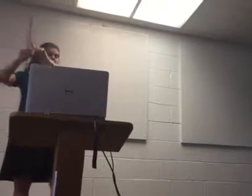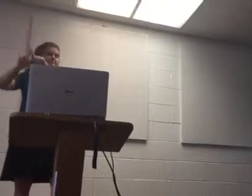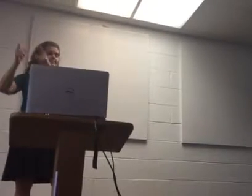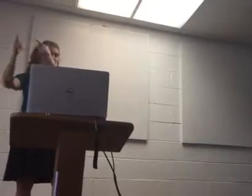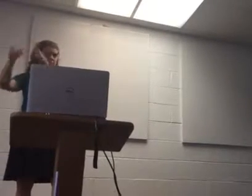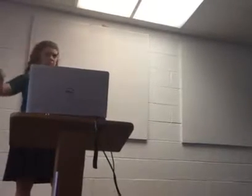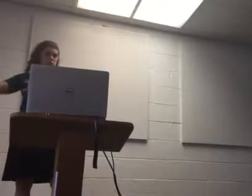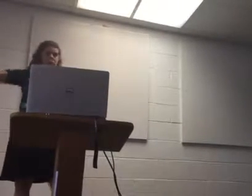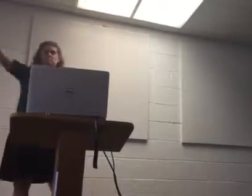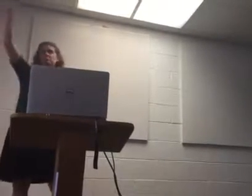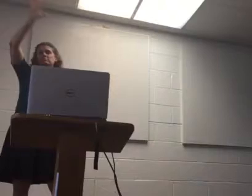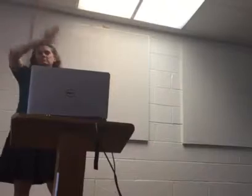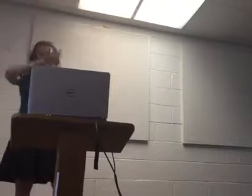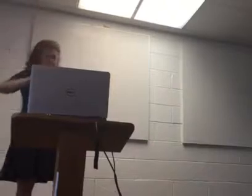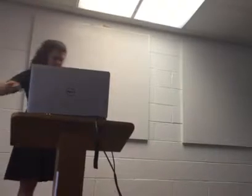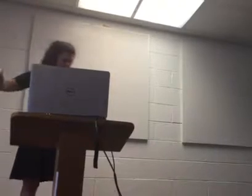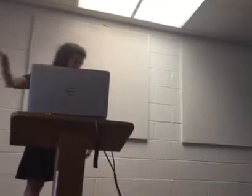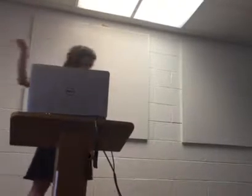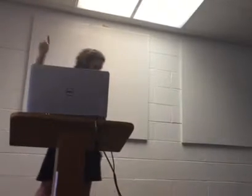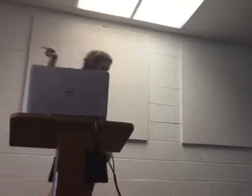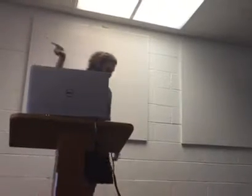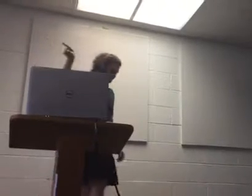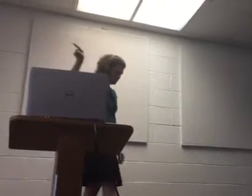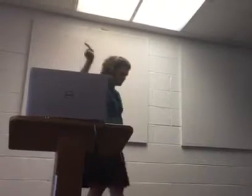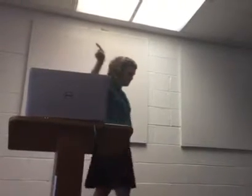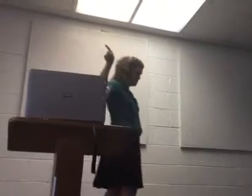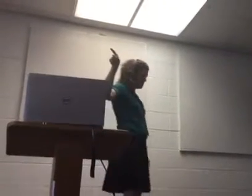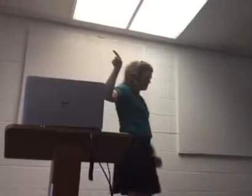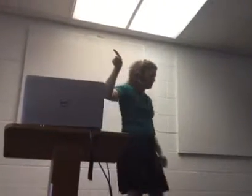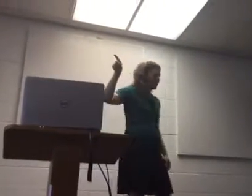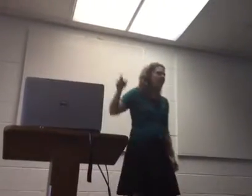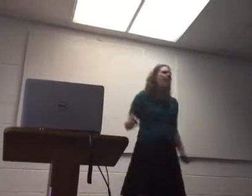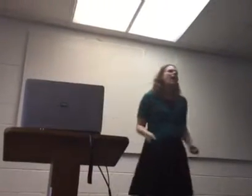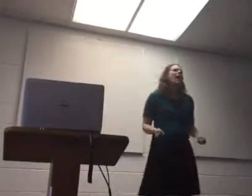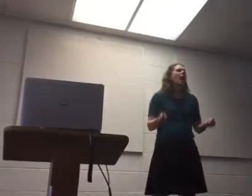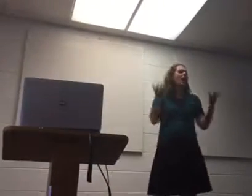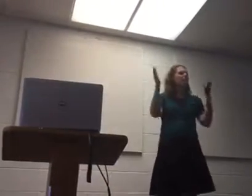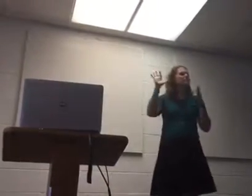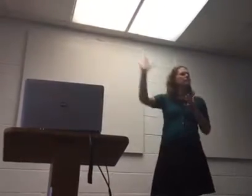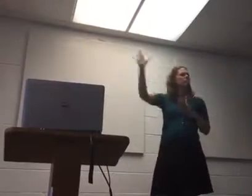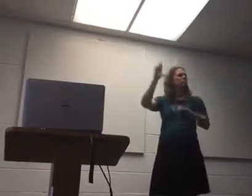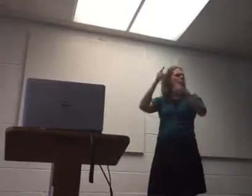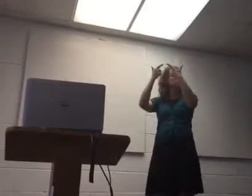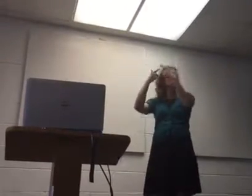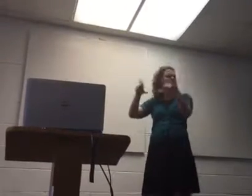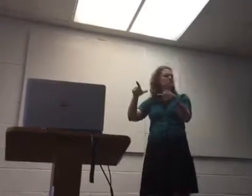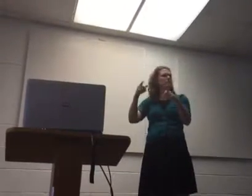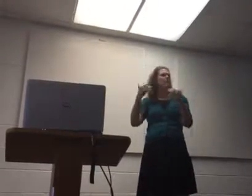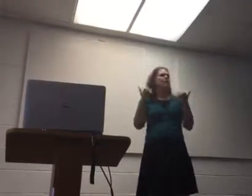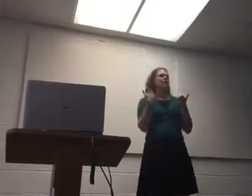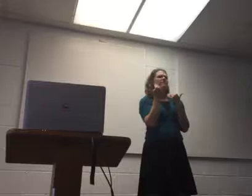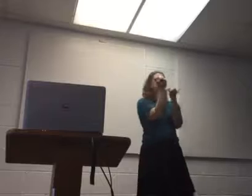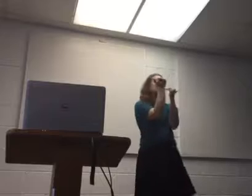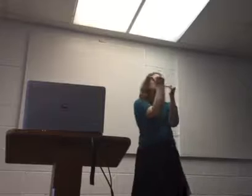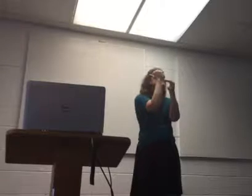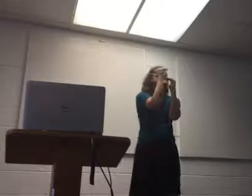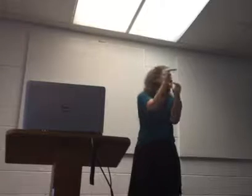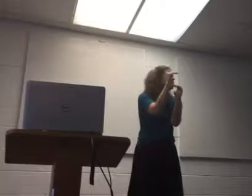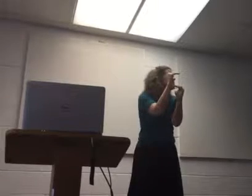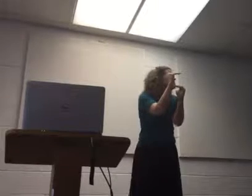Suppose the world had a multitude of different languages. How many, though, of those